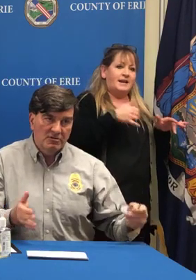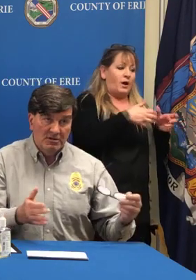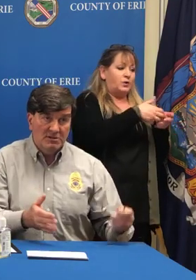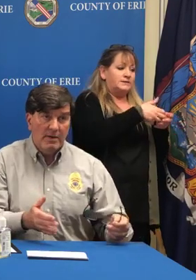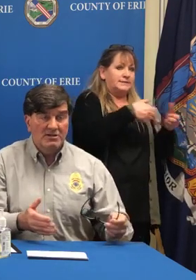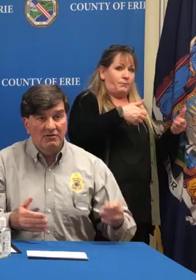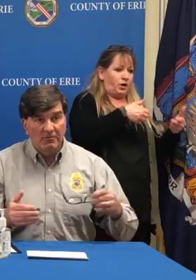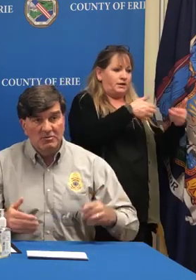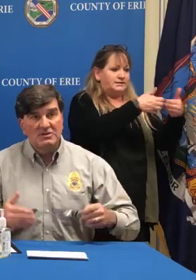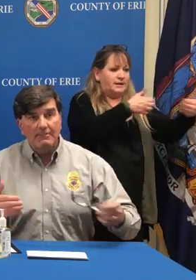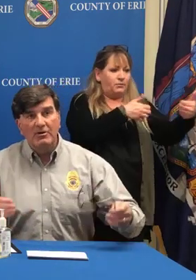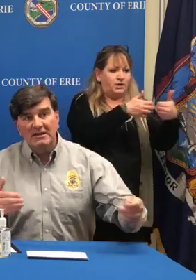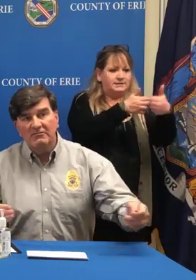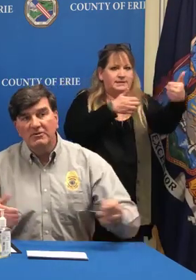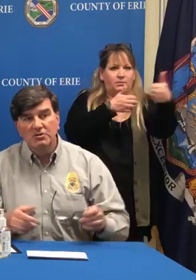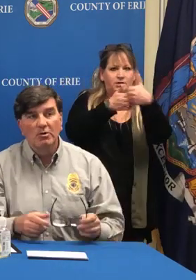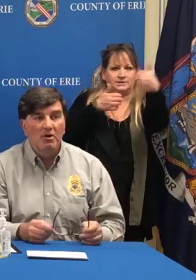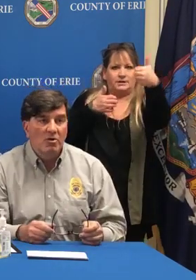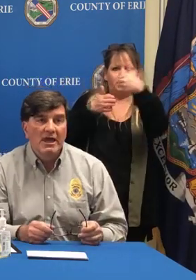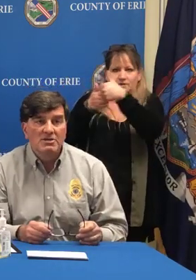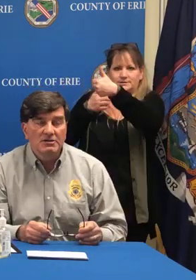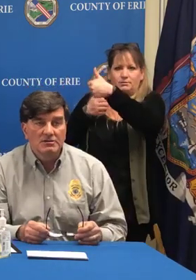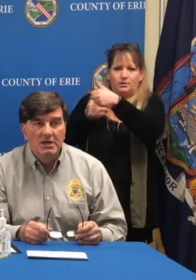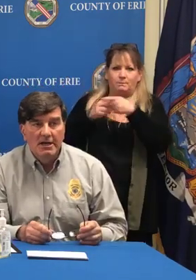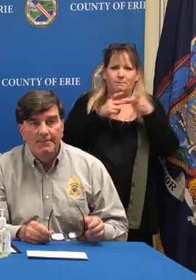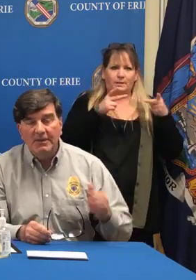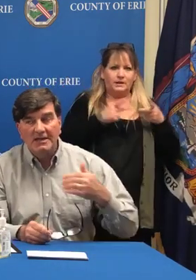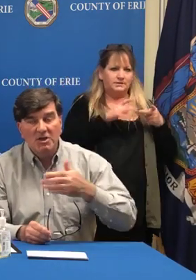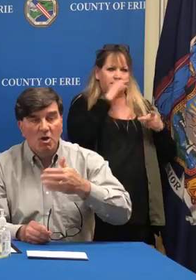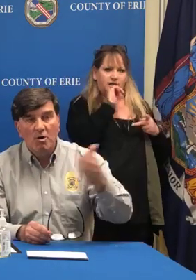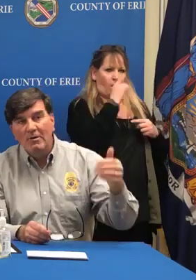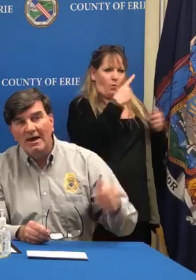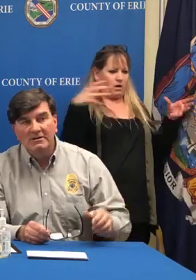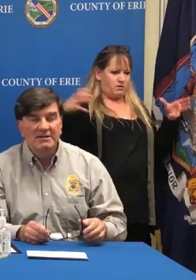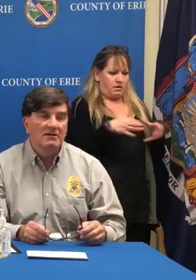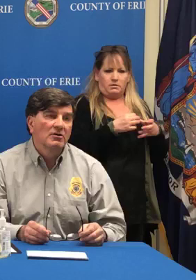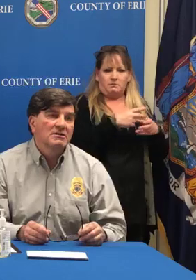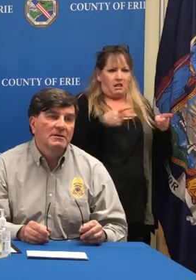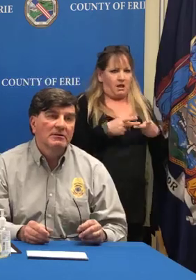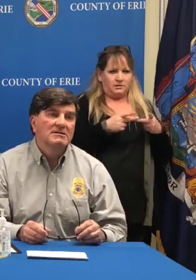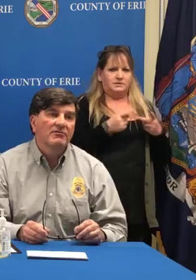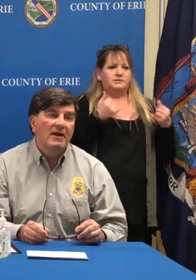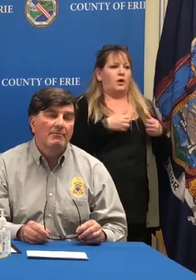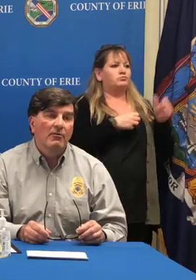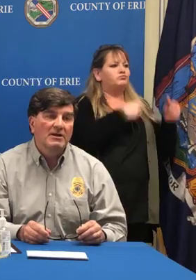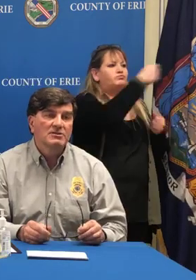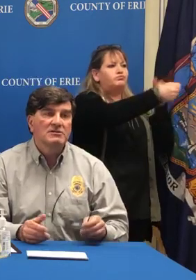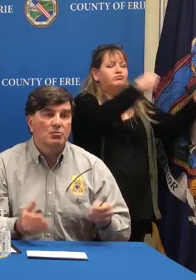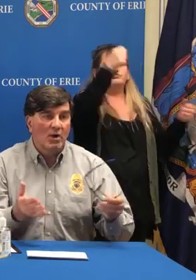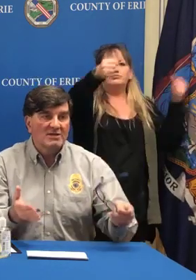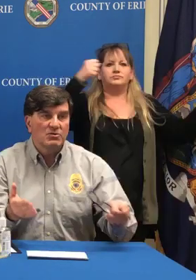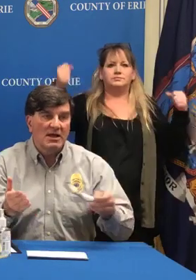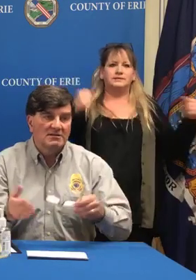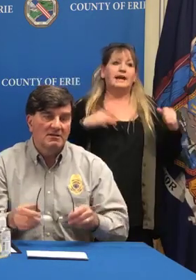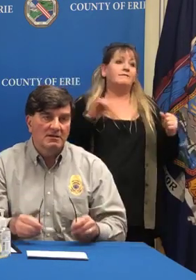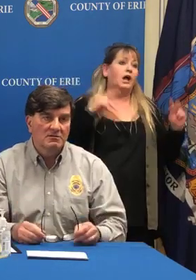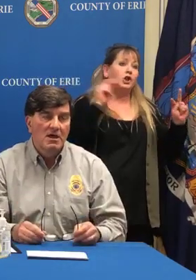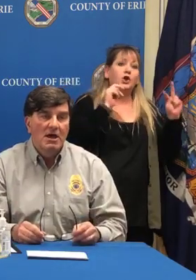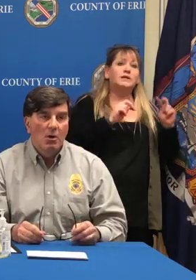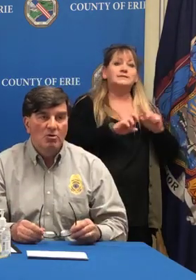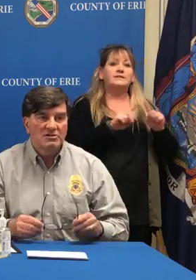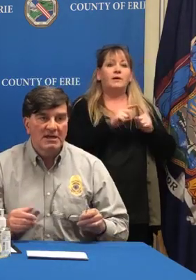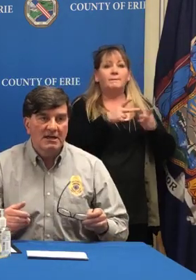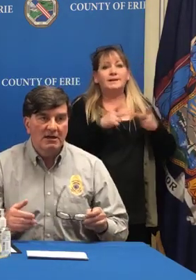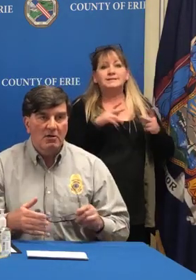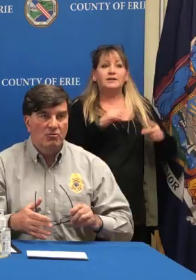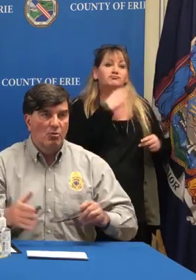so that they're dispatching from separate individual locations. As I go around and take a look at some of these different operations, restaurants and things,